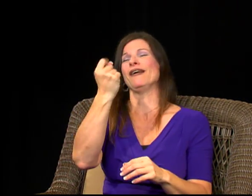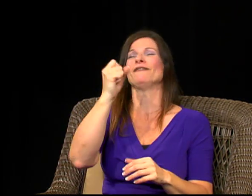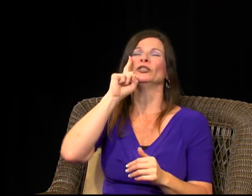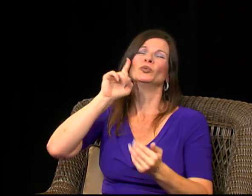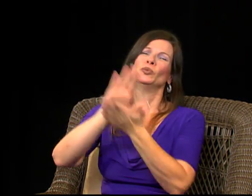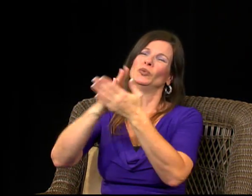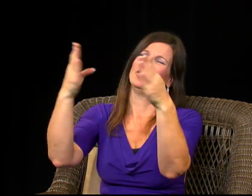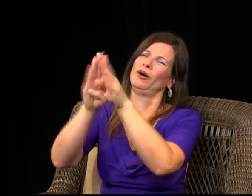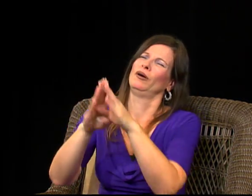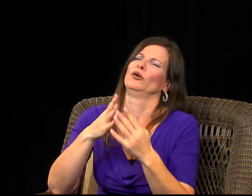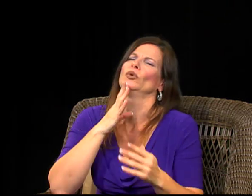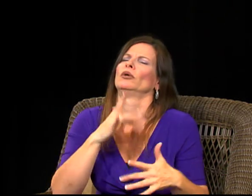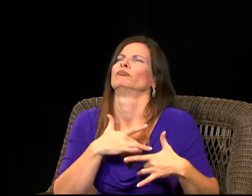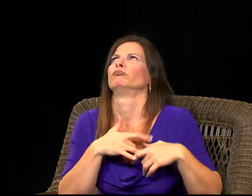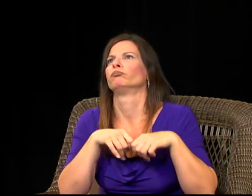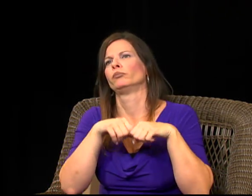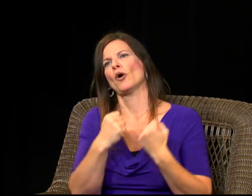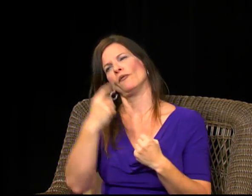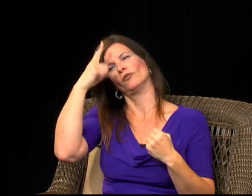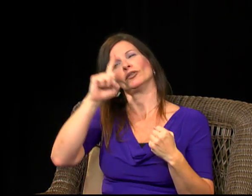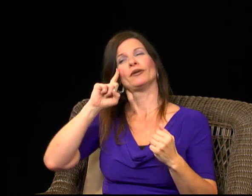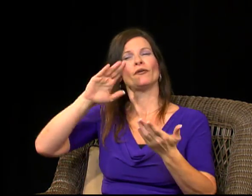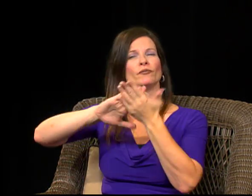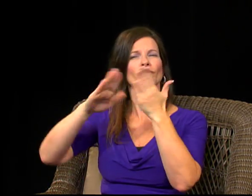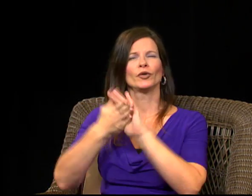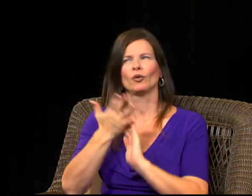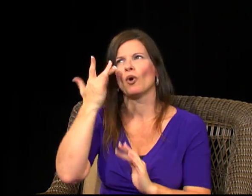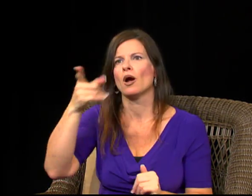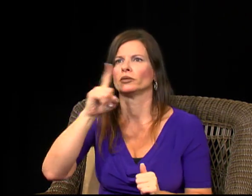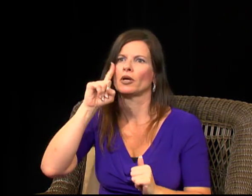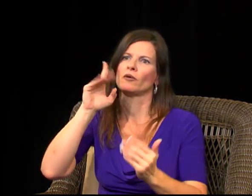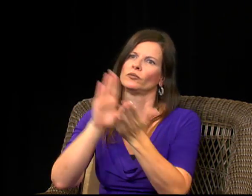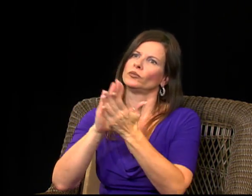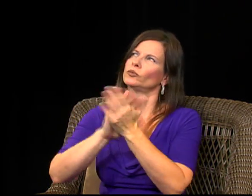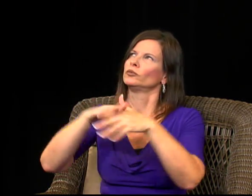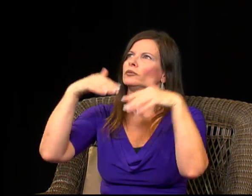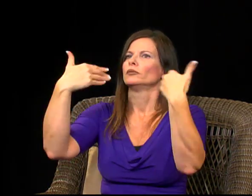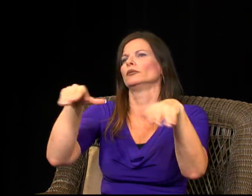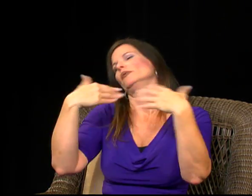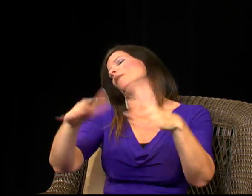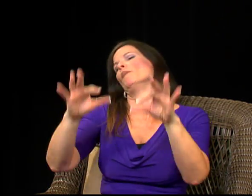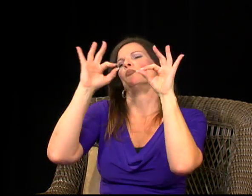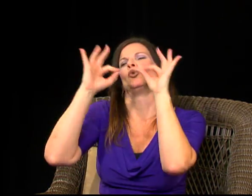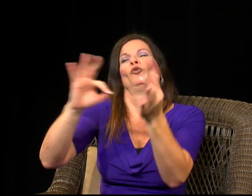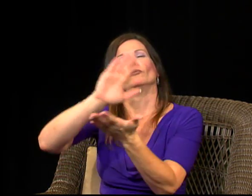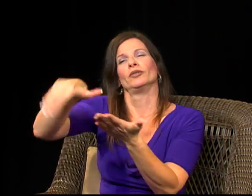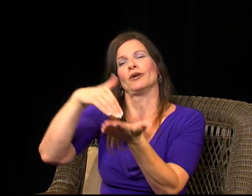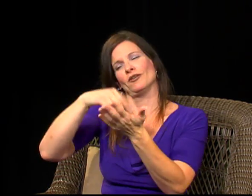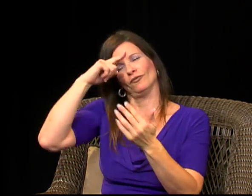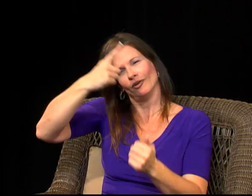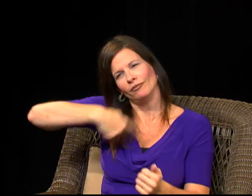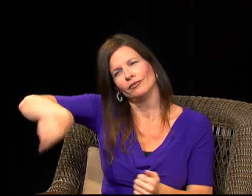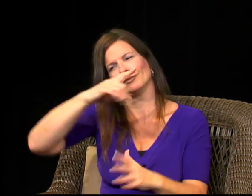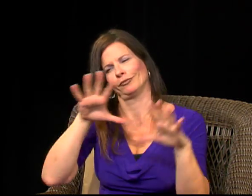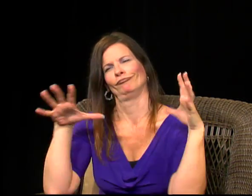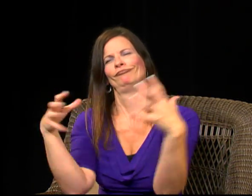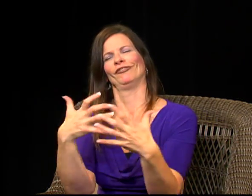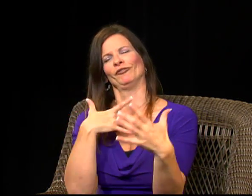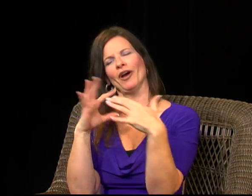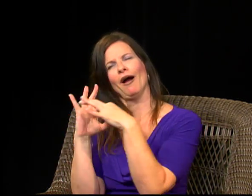a lot of deaf schools have been closing. I think 11 of them have closed recently, which is totally heartbreaking. And really,